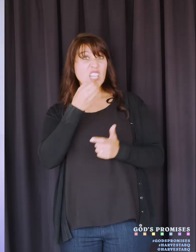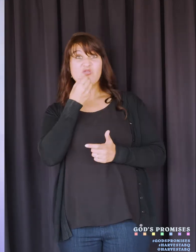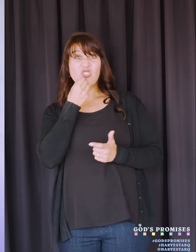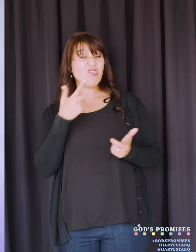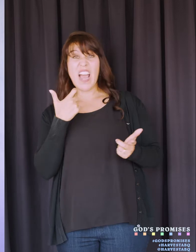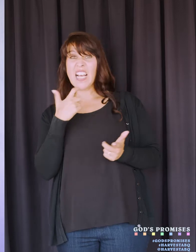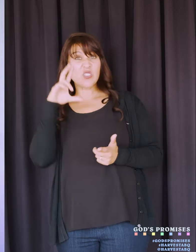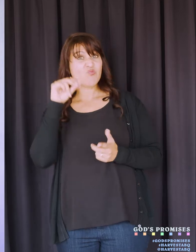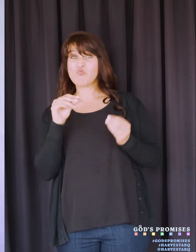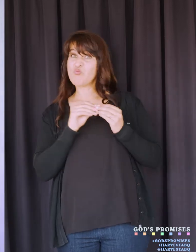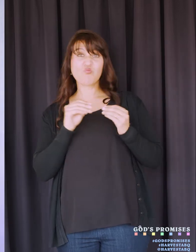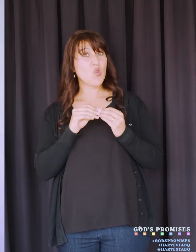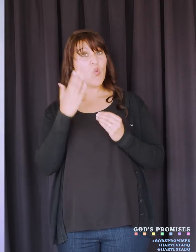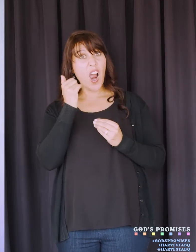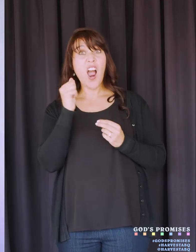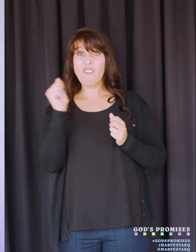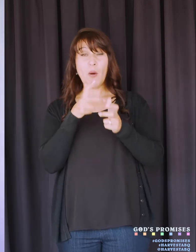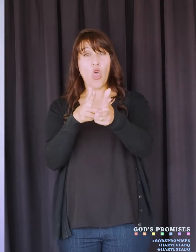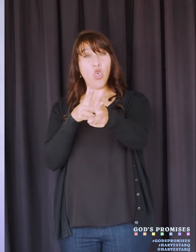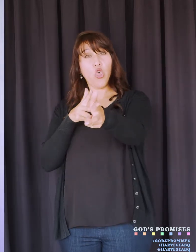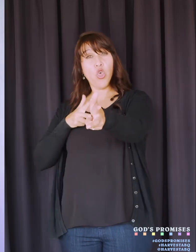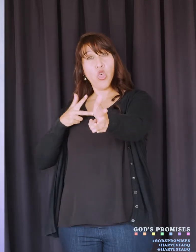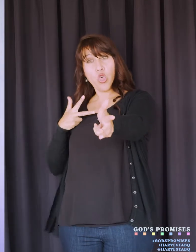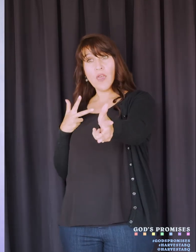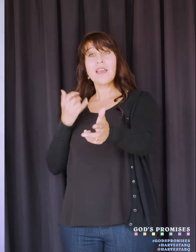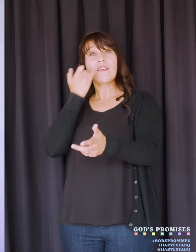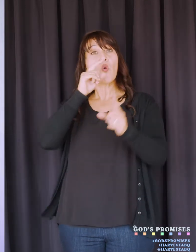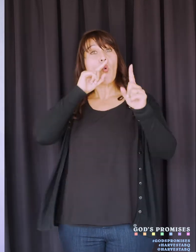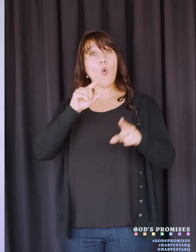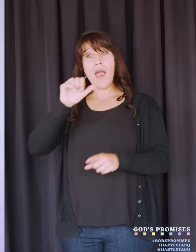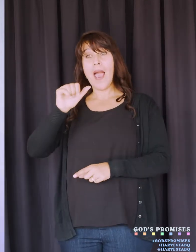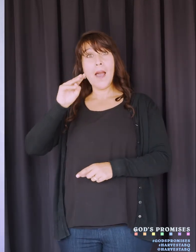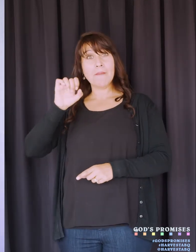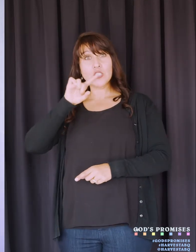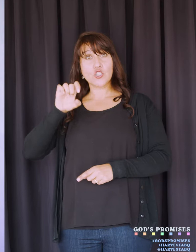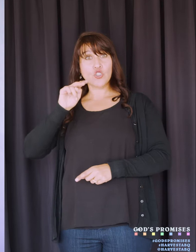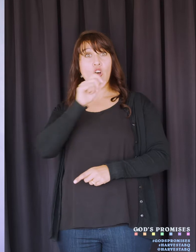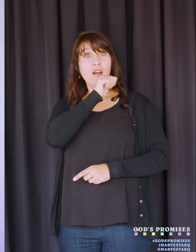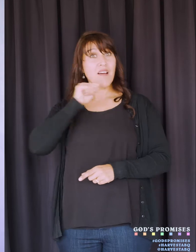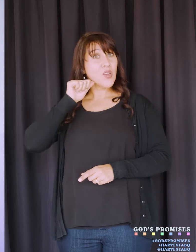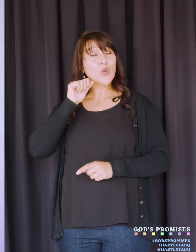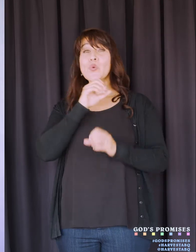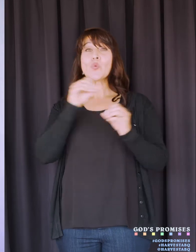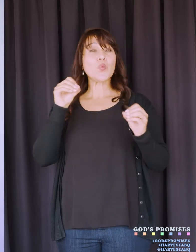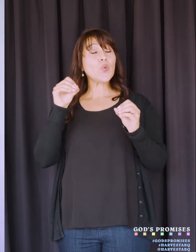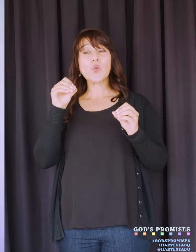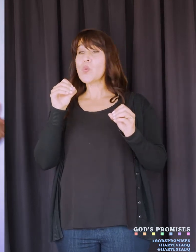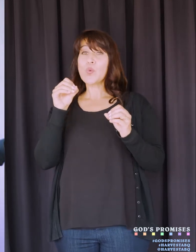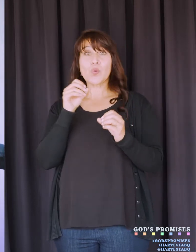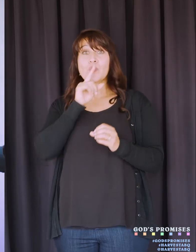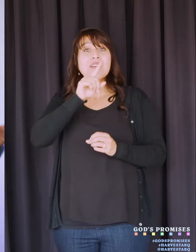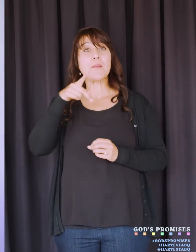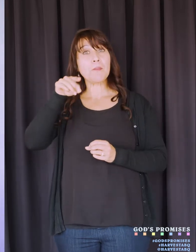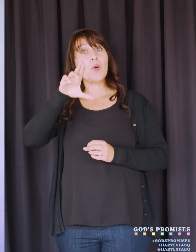because everyone is in the drive-thru. If you order on Amazon, there's no such thing as prime shipping.